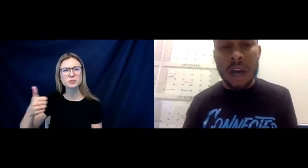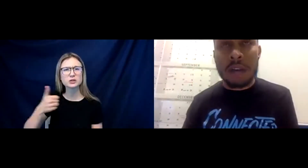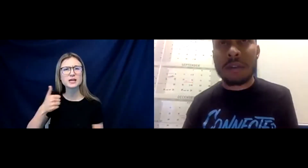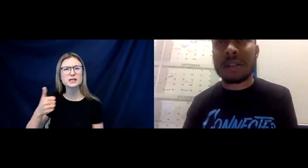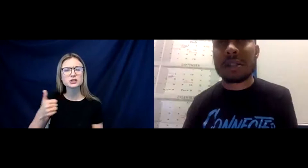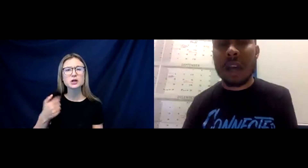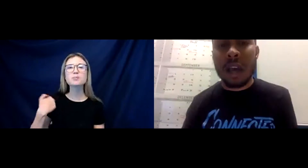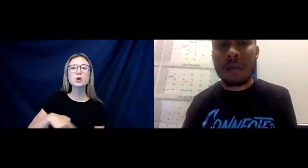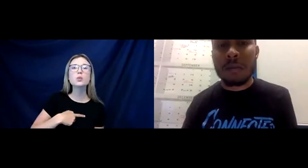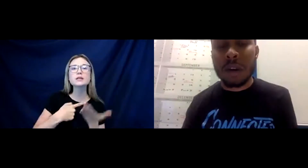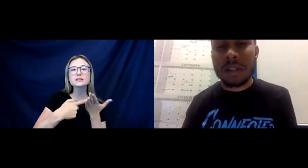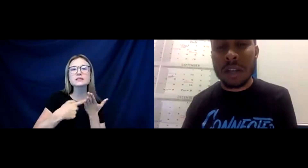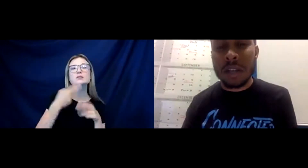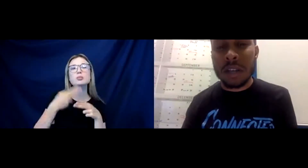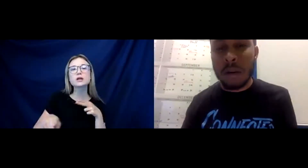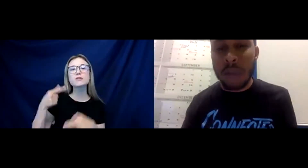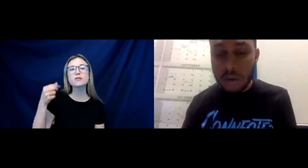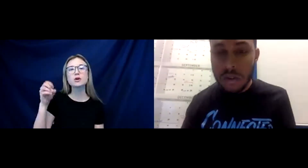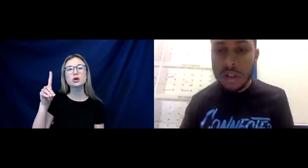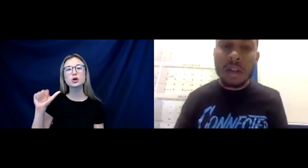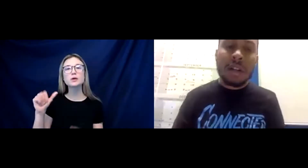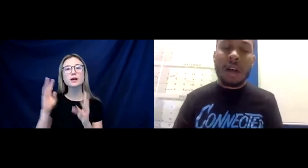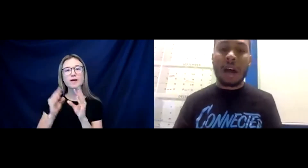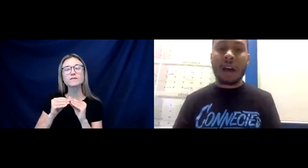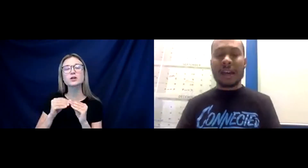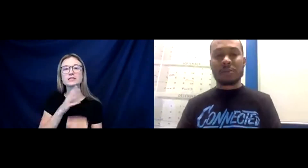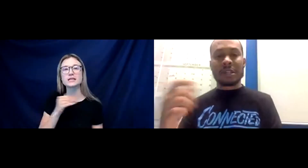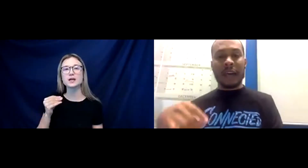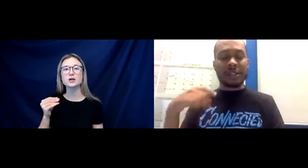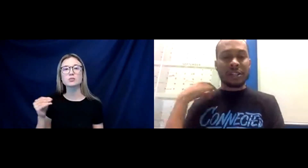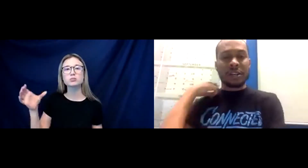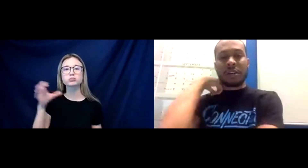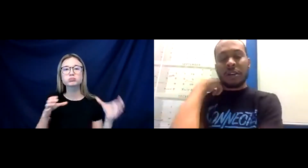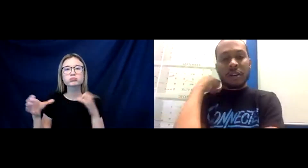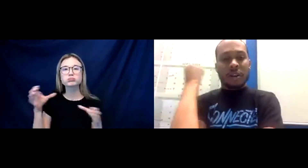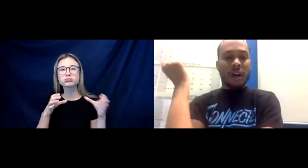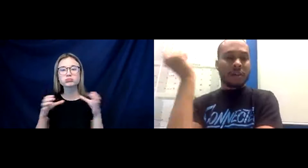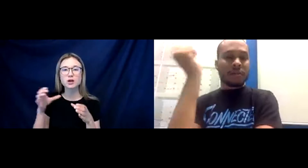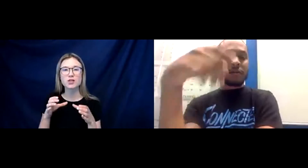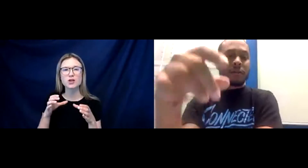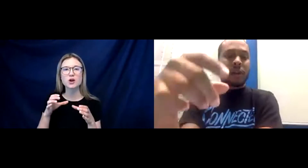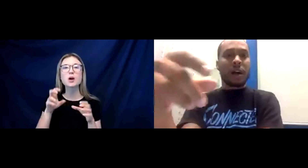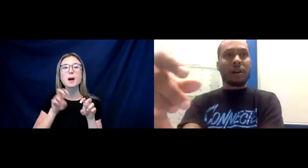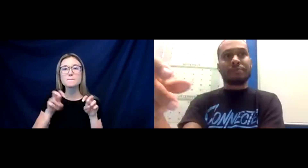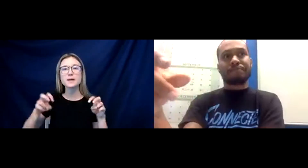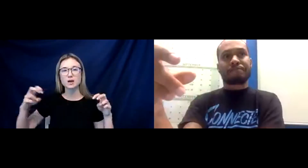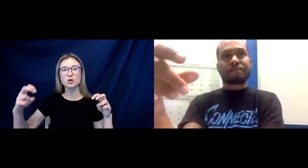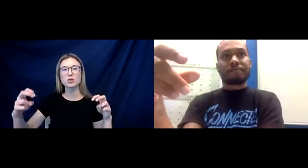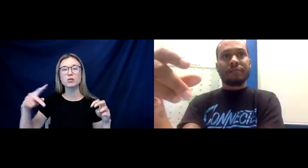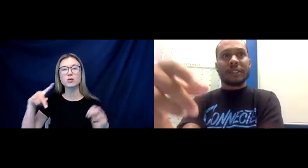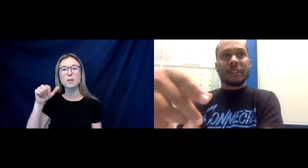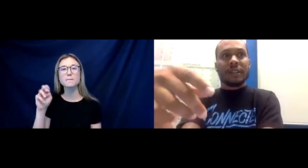GODA Conference and putting together a panel, as we did last year, of